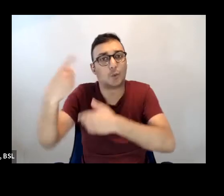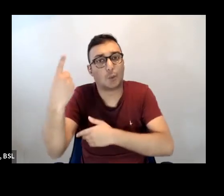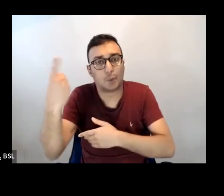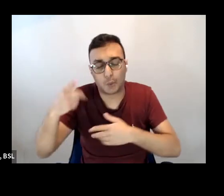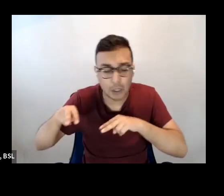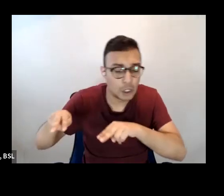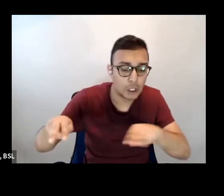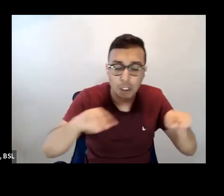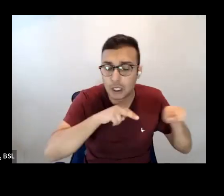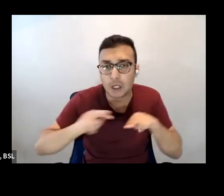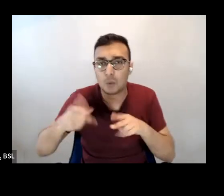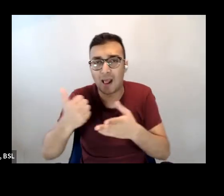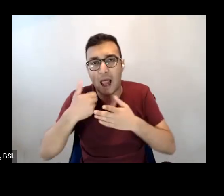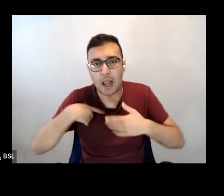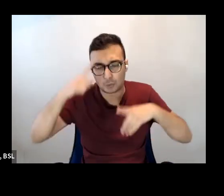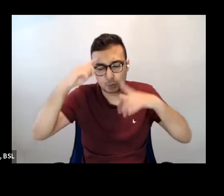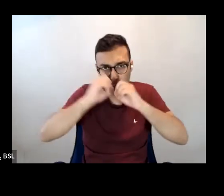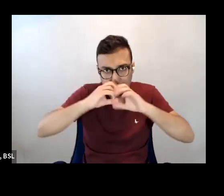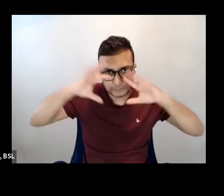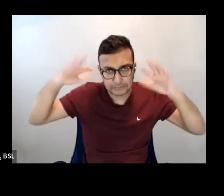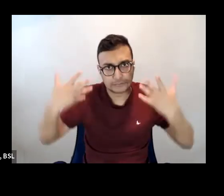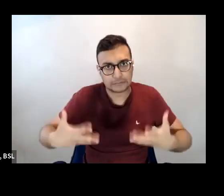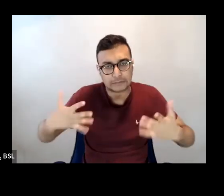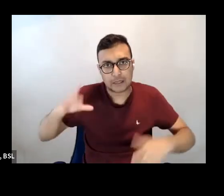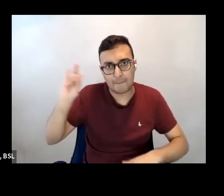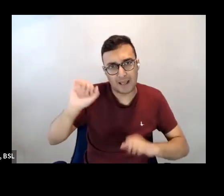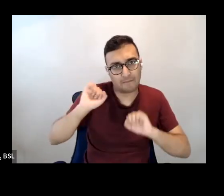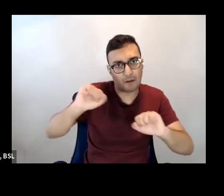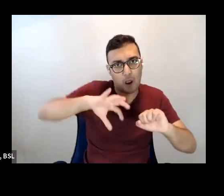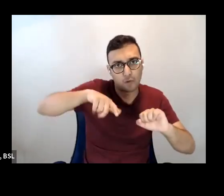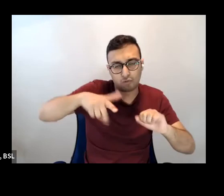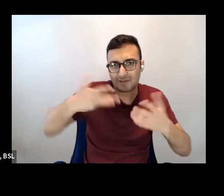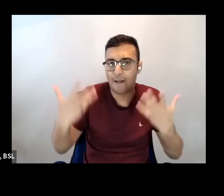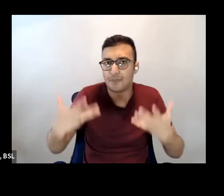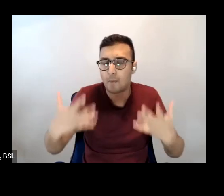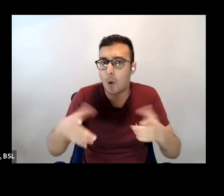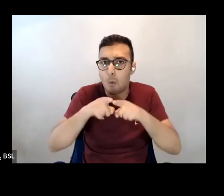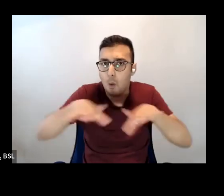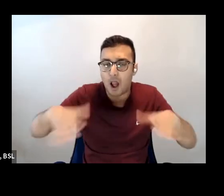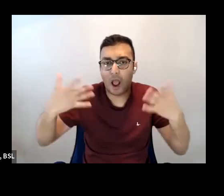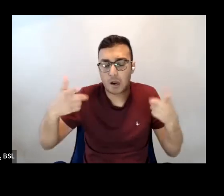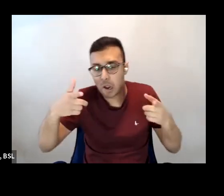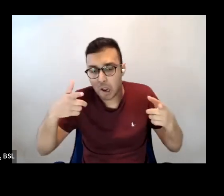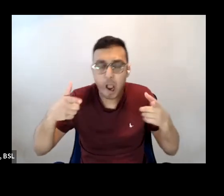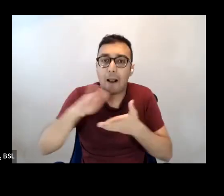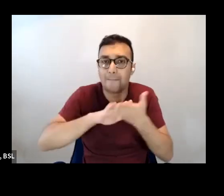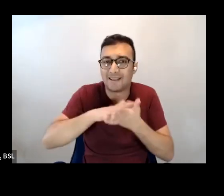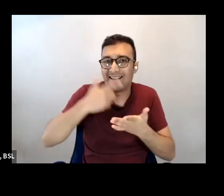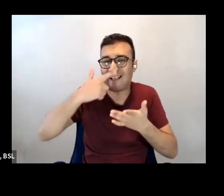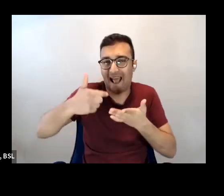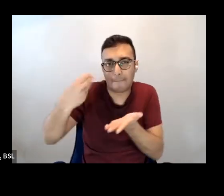the current capacity in the country to be able to regulate, finance, procure, and provide assistive